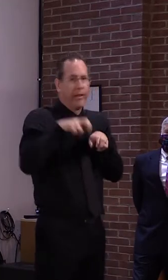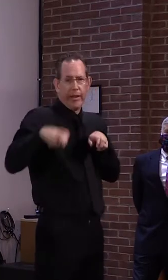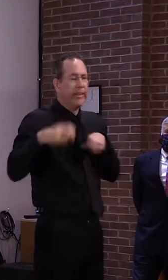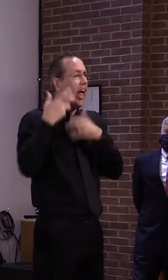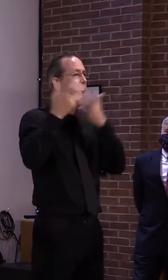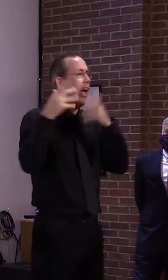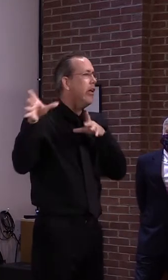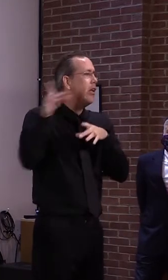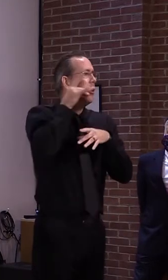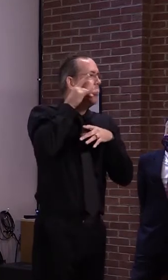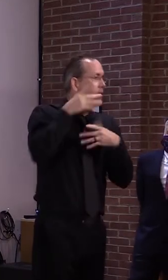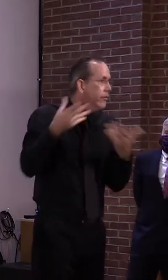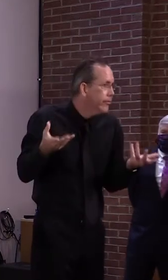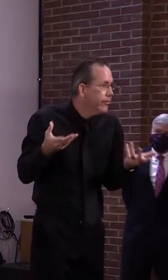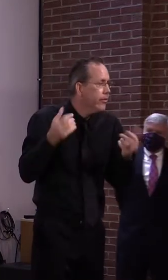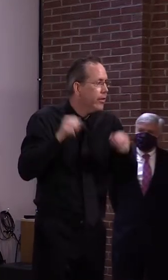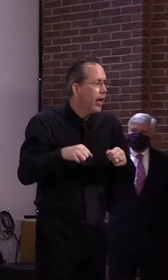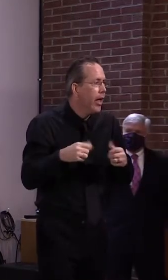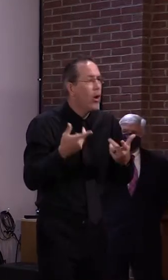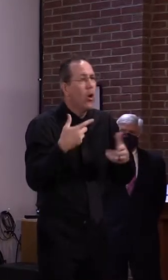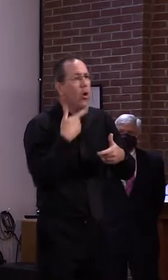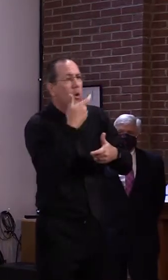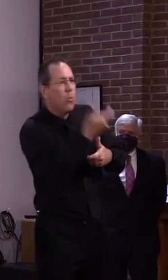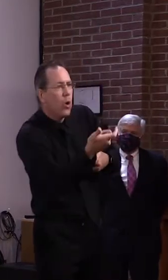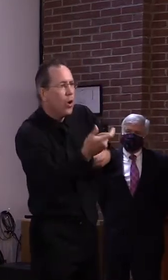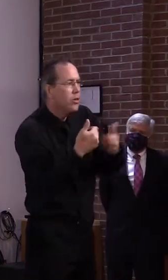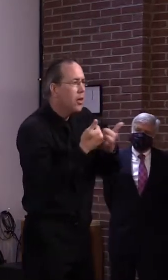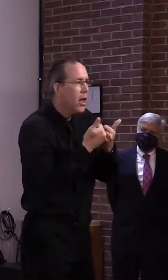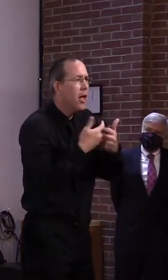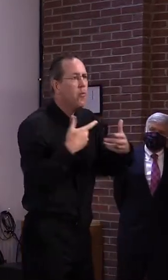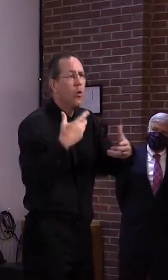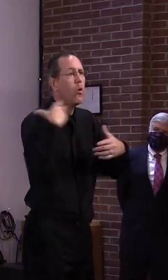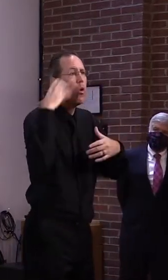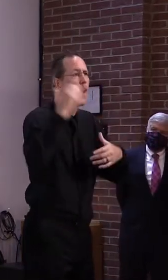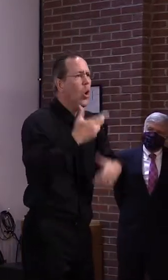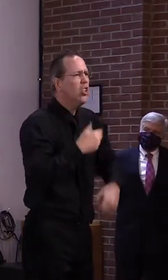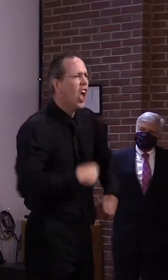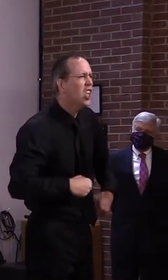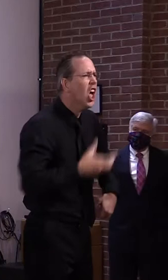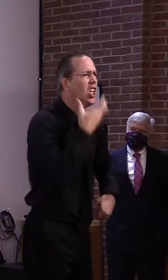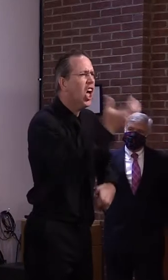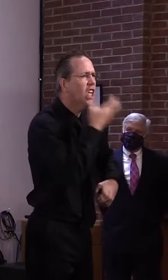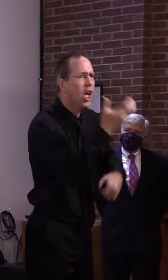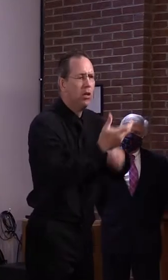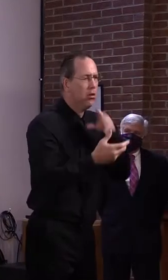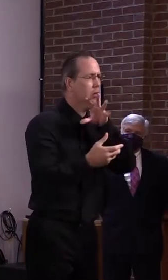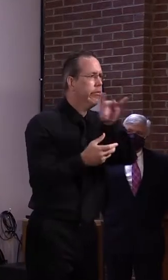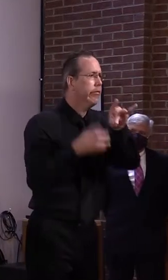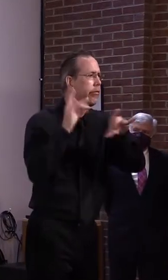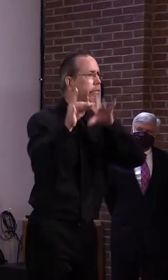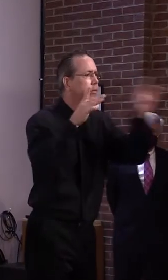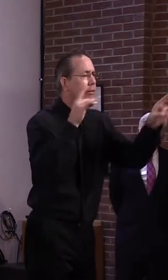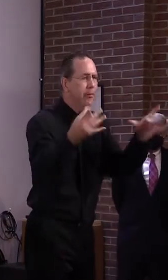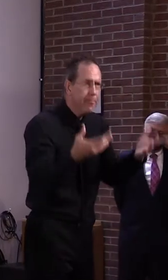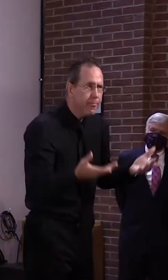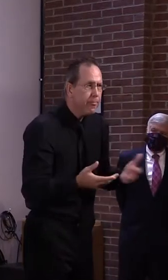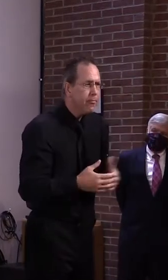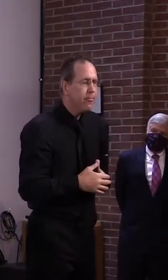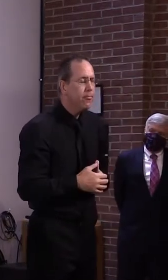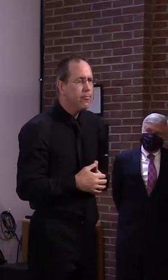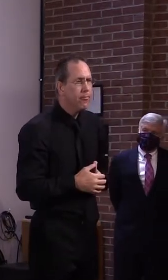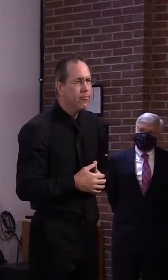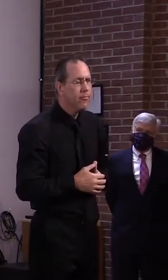players on the field who will be doing that, or definitely the people who will be doing it who are on the